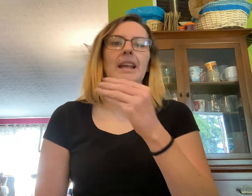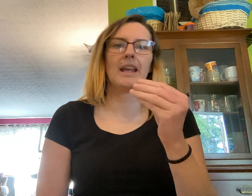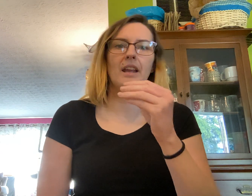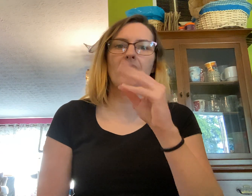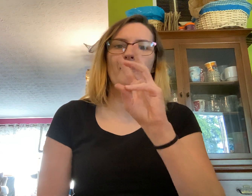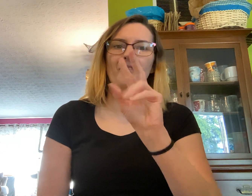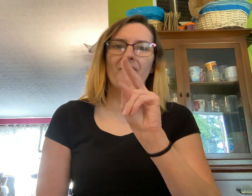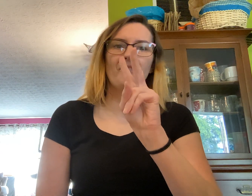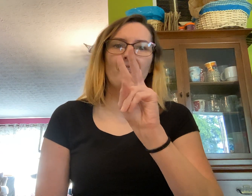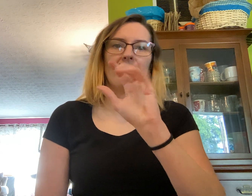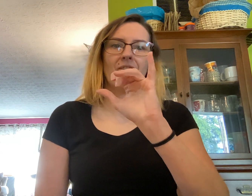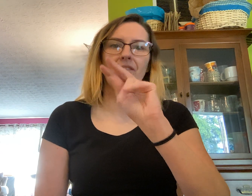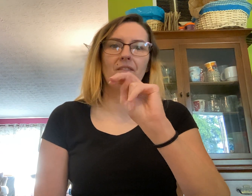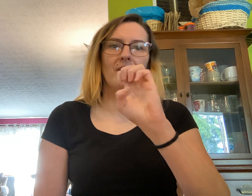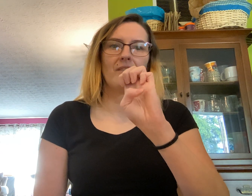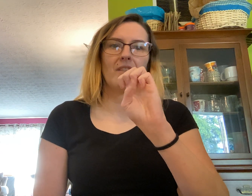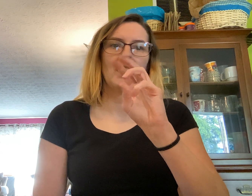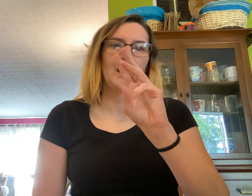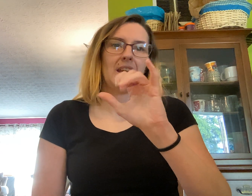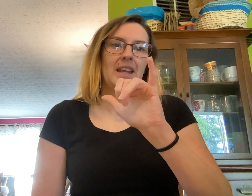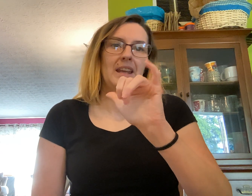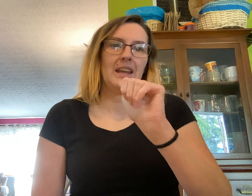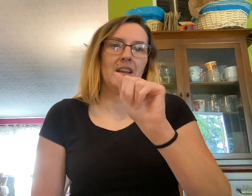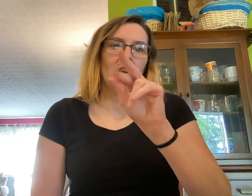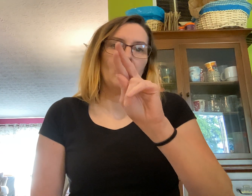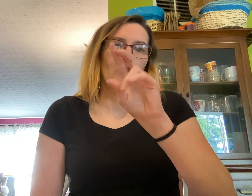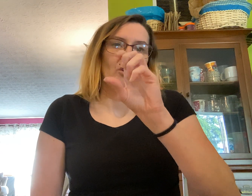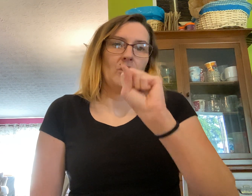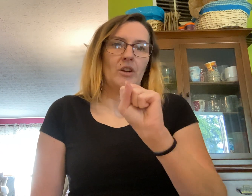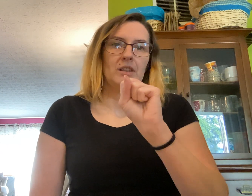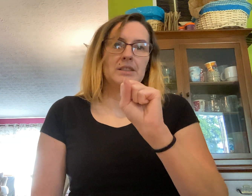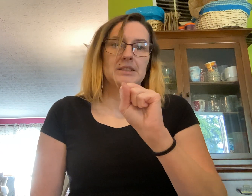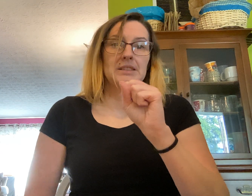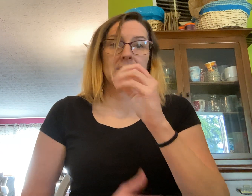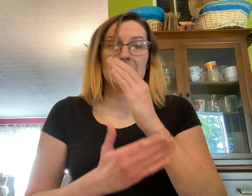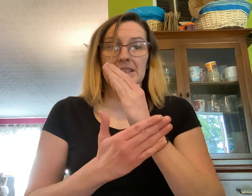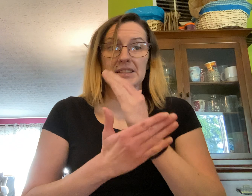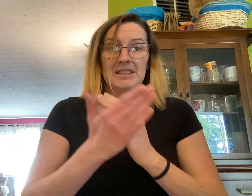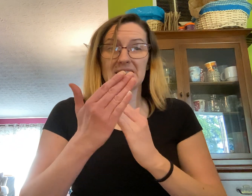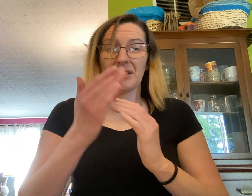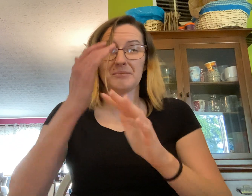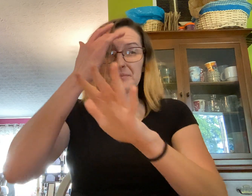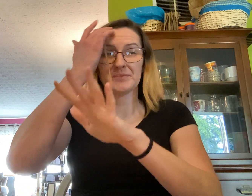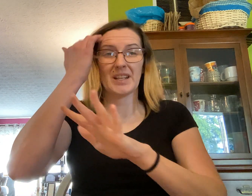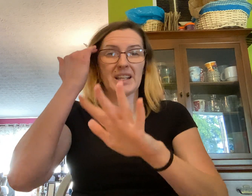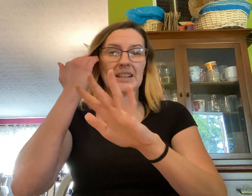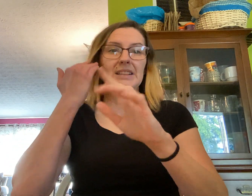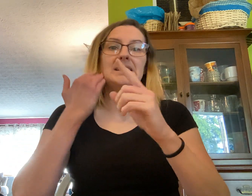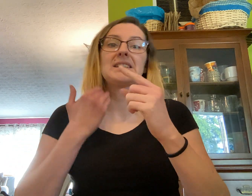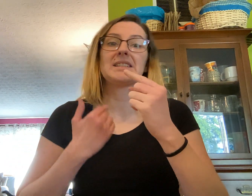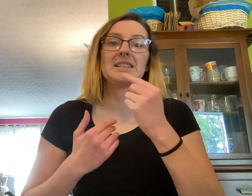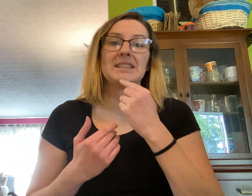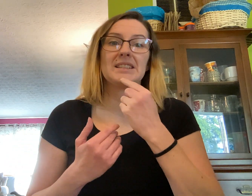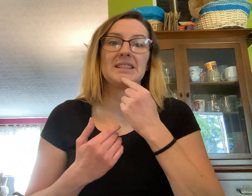with some reporting up to a 90% loss. And now, they've